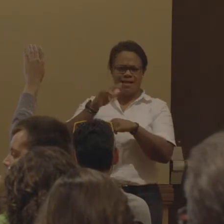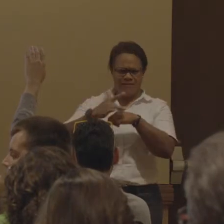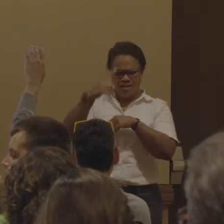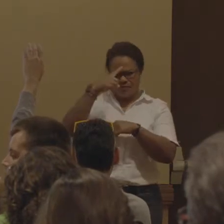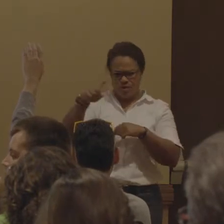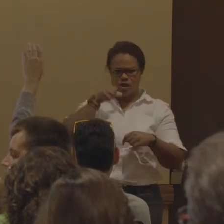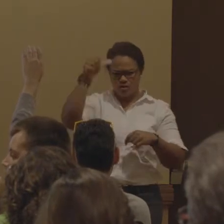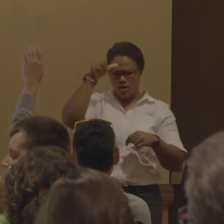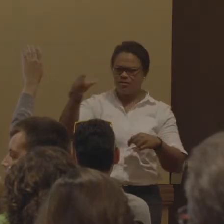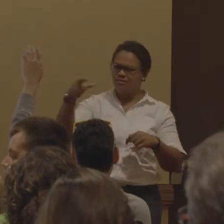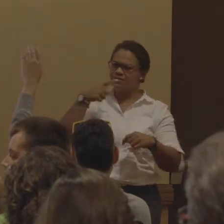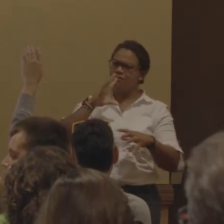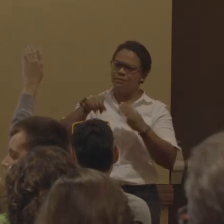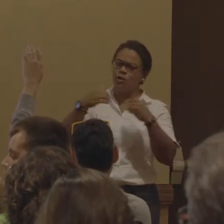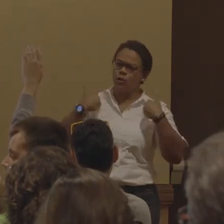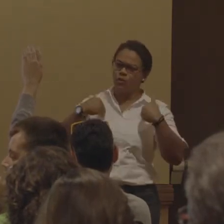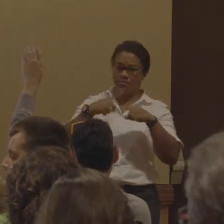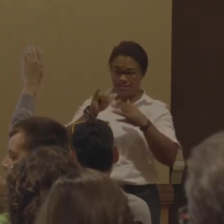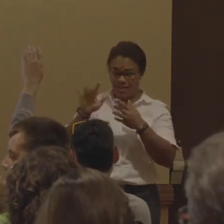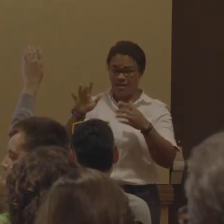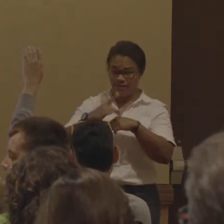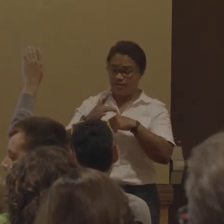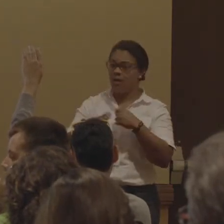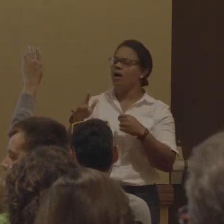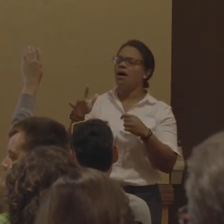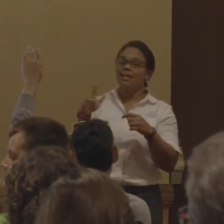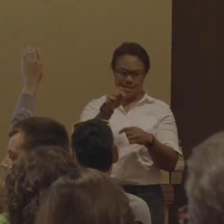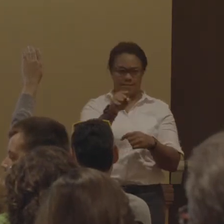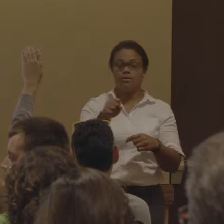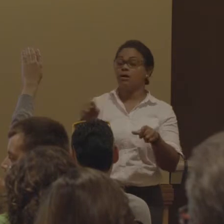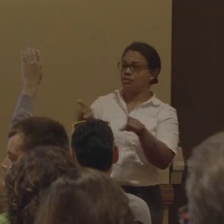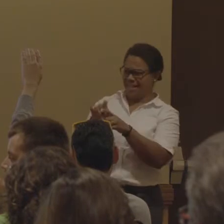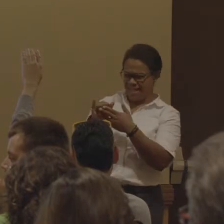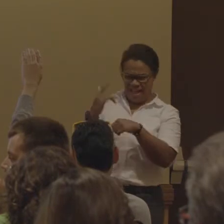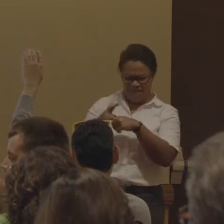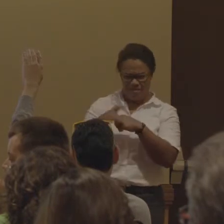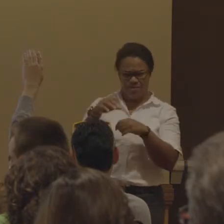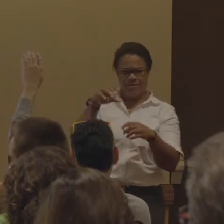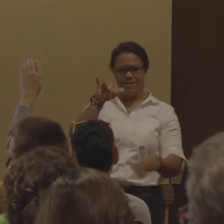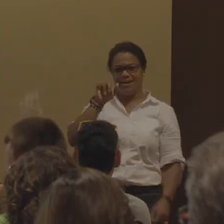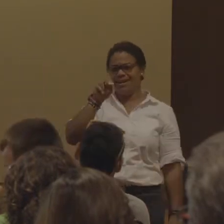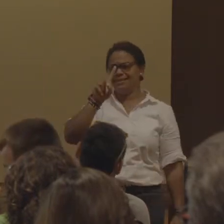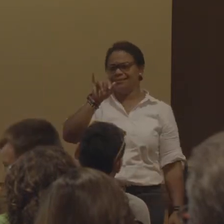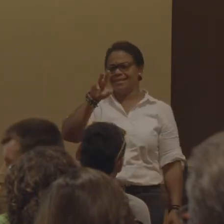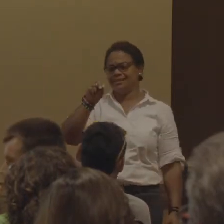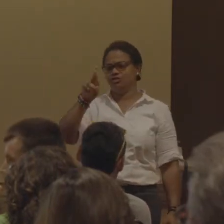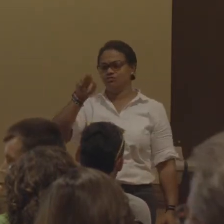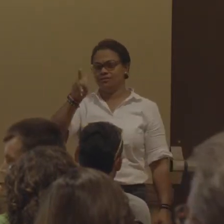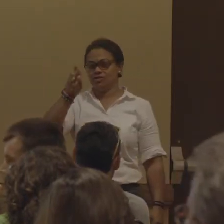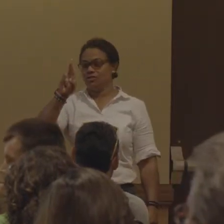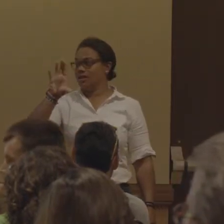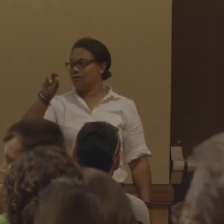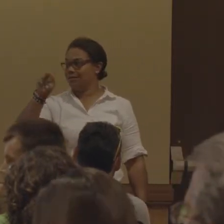adults? yes. And is discovery available yet in Indian River County? I don't know. I don't even know where Indian River County is.